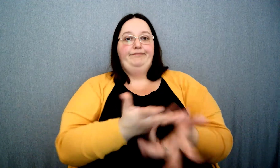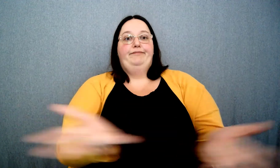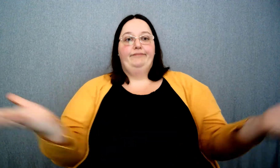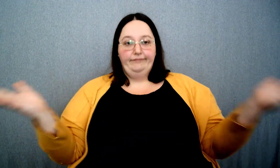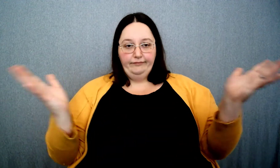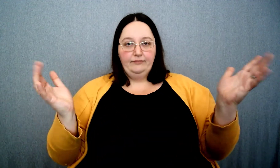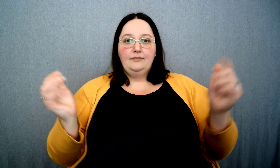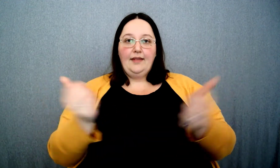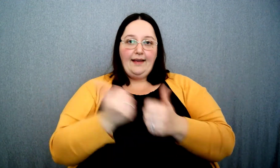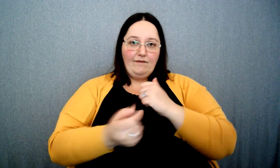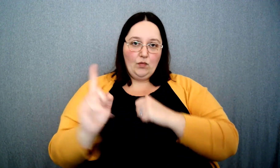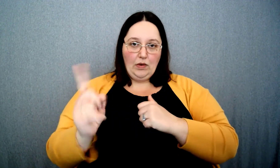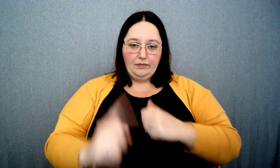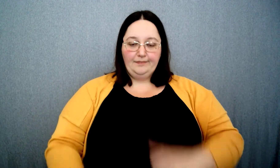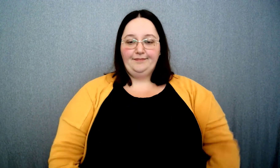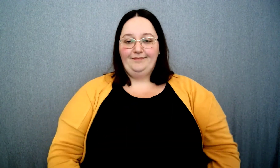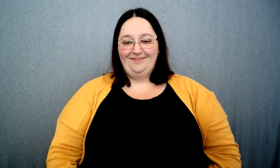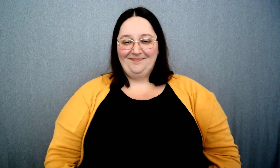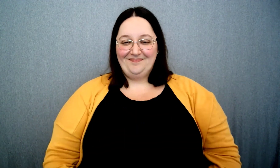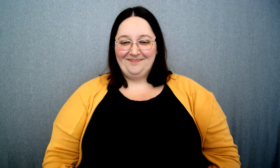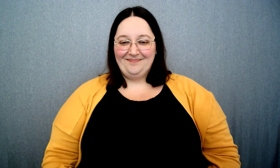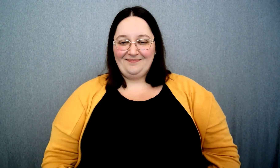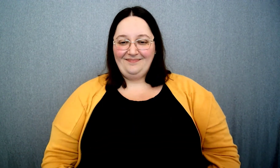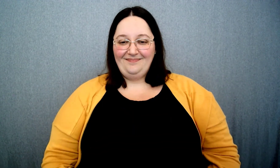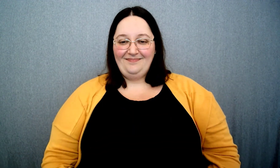Right, my clothes are everywhere, for example.